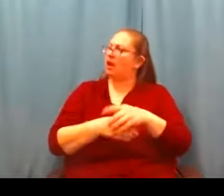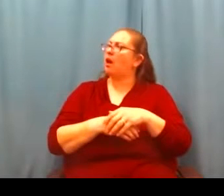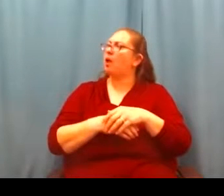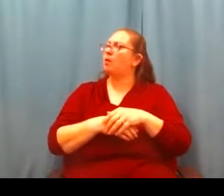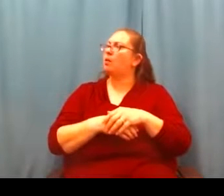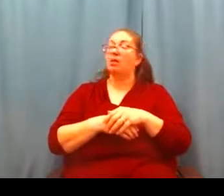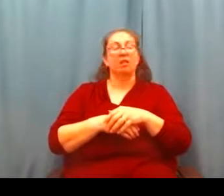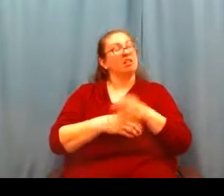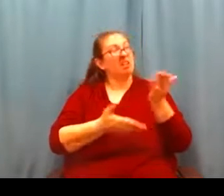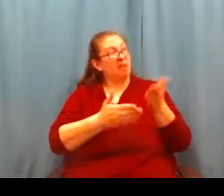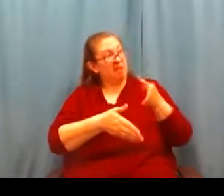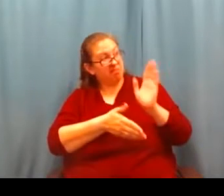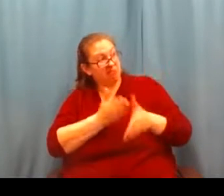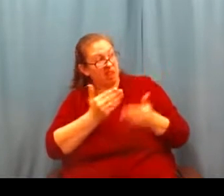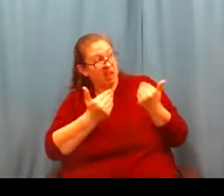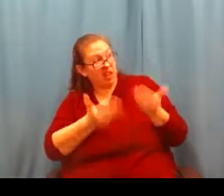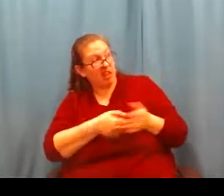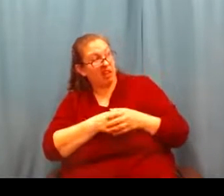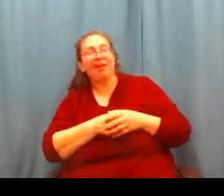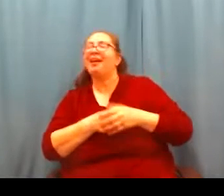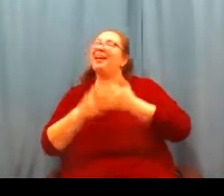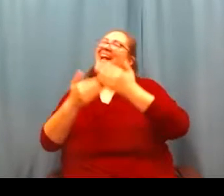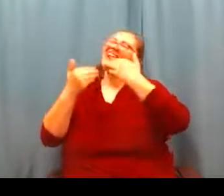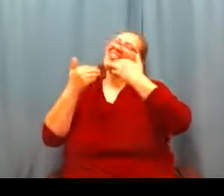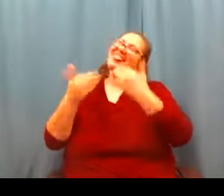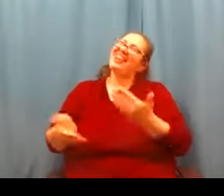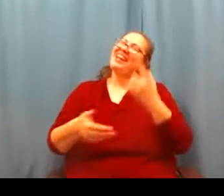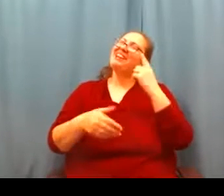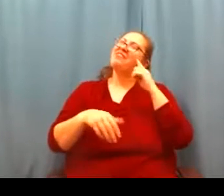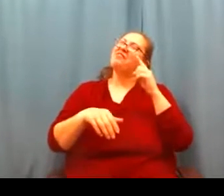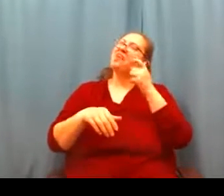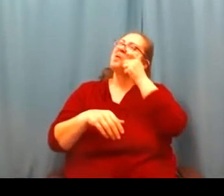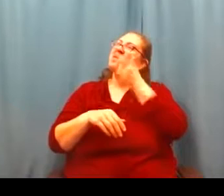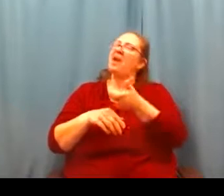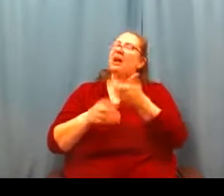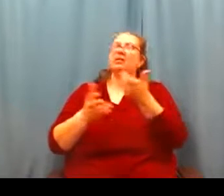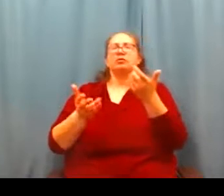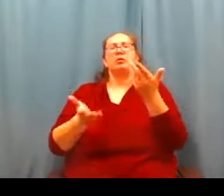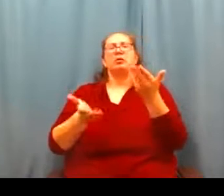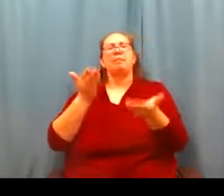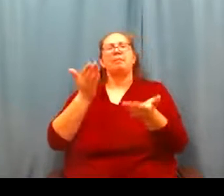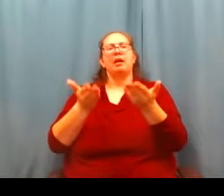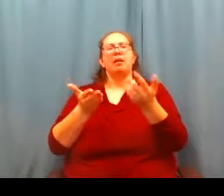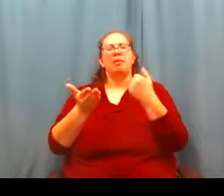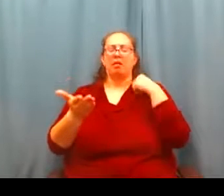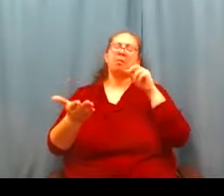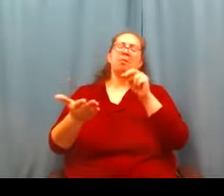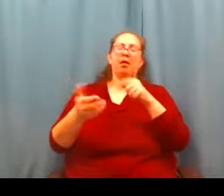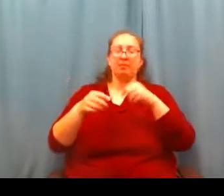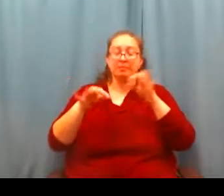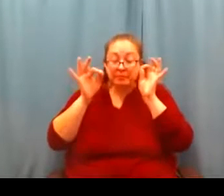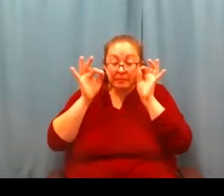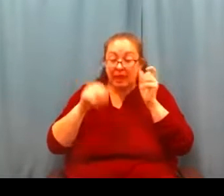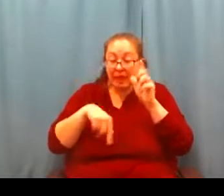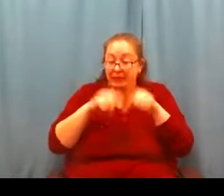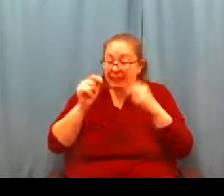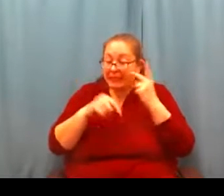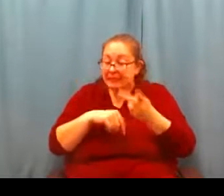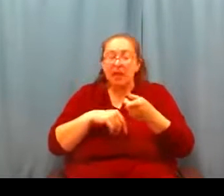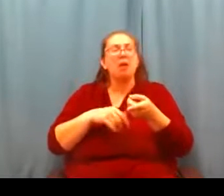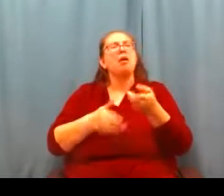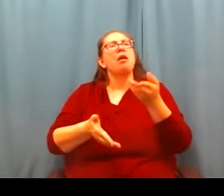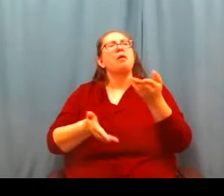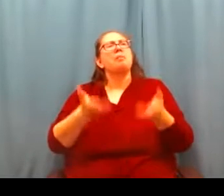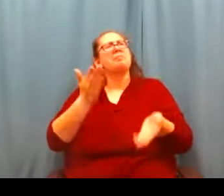up and something like So that. thank you all for being on. I think we had maybe 40, I got to put my glasses on to see that. Looks like we have